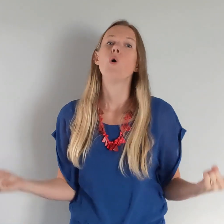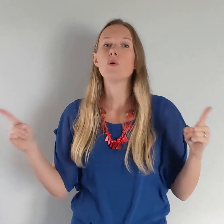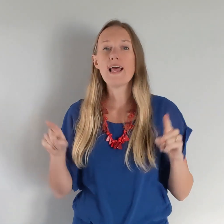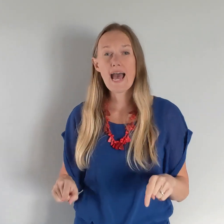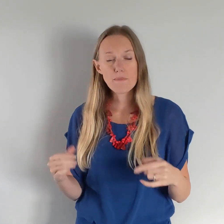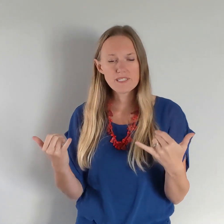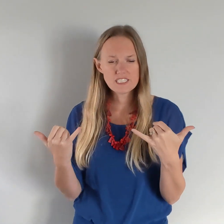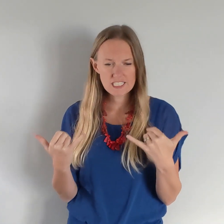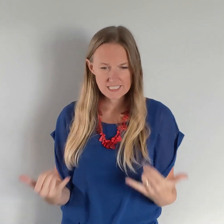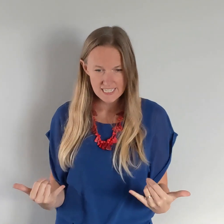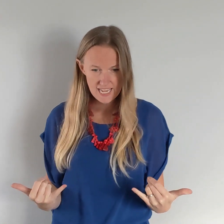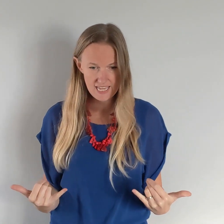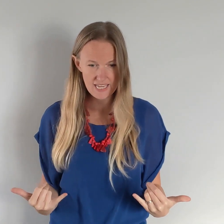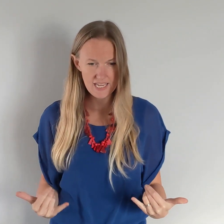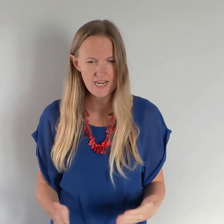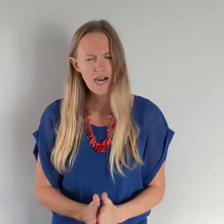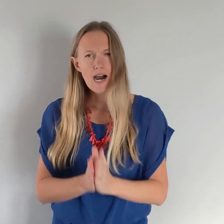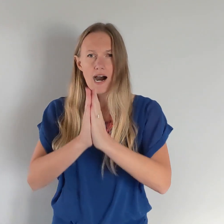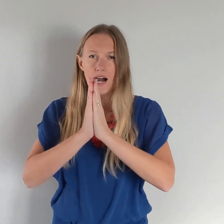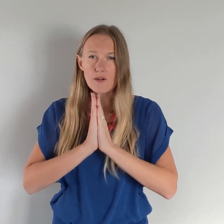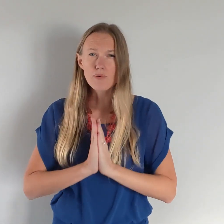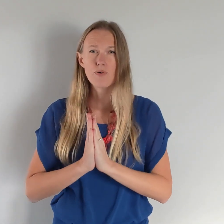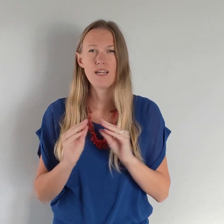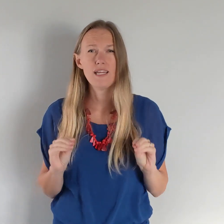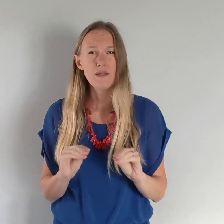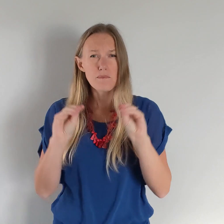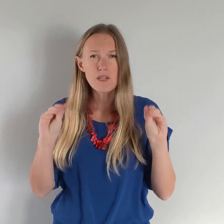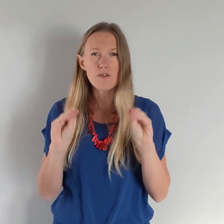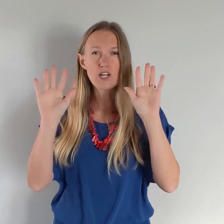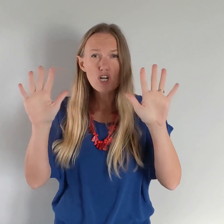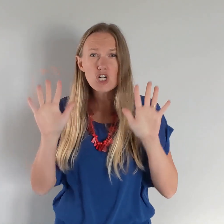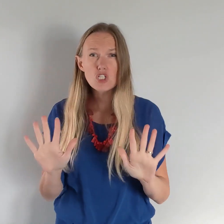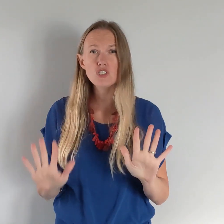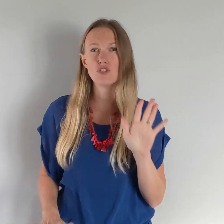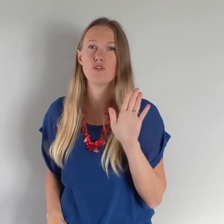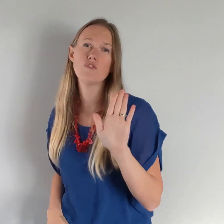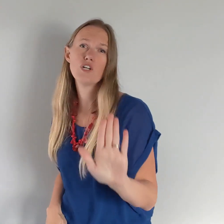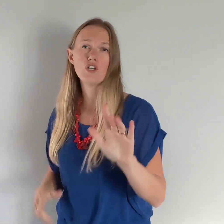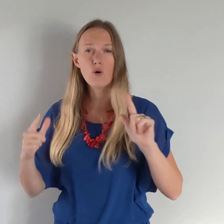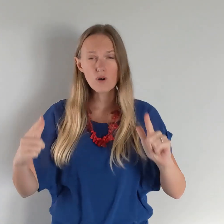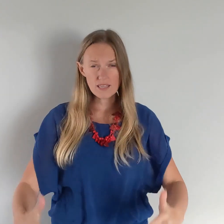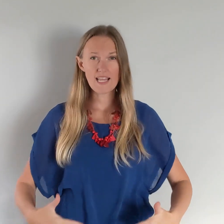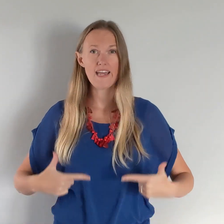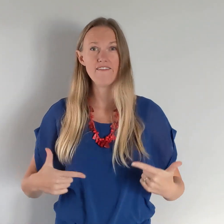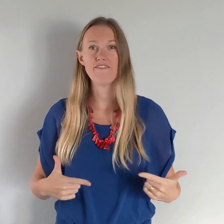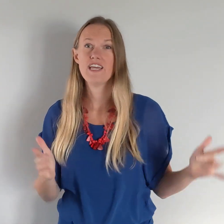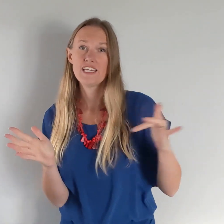would happen today. I pray miracles over your life